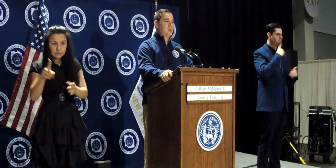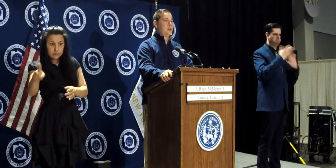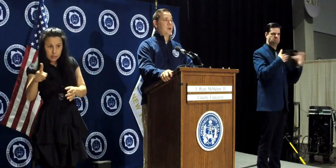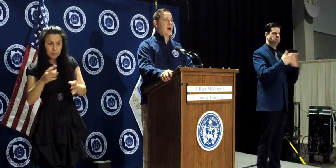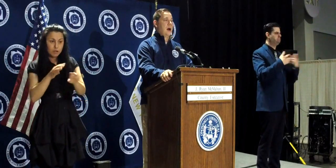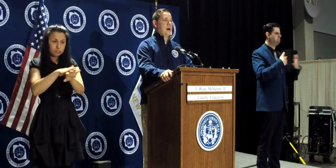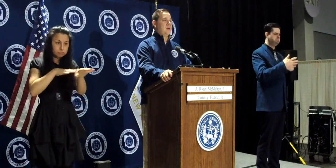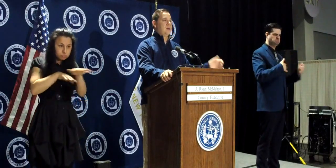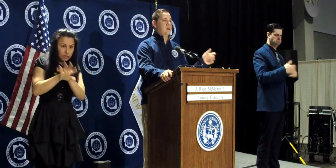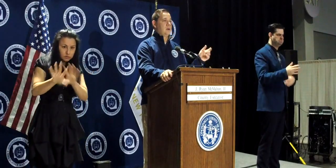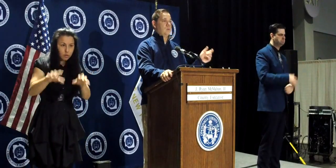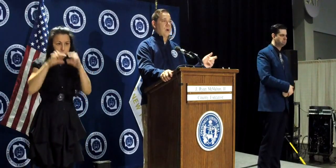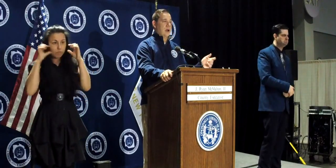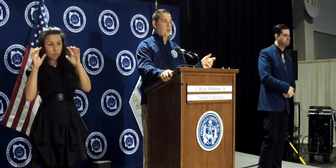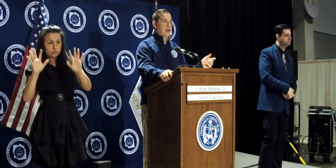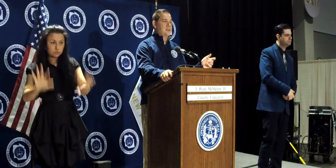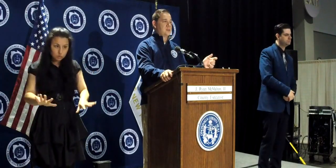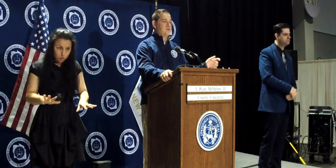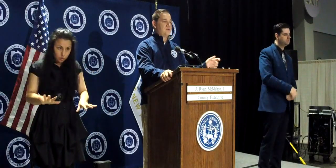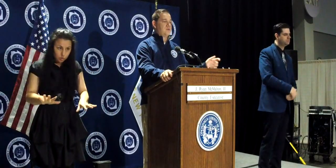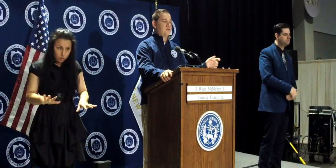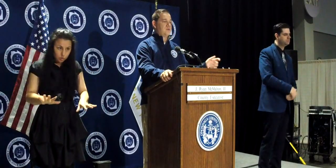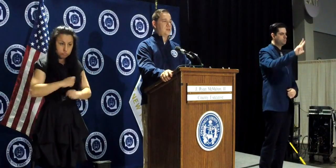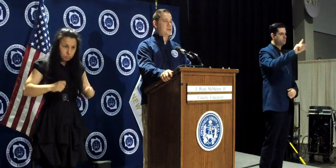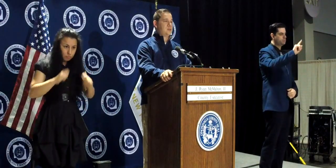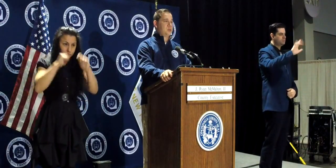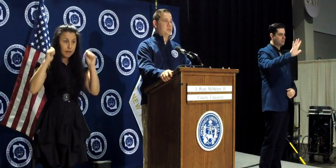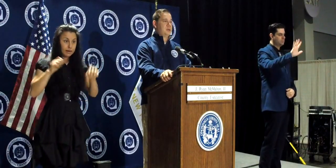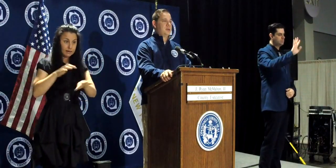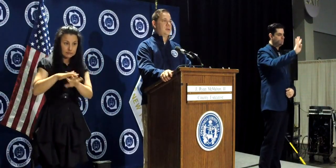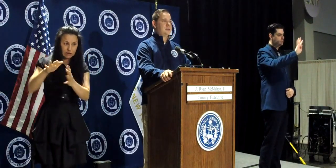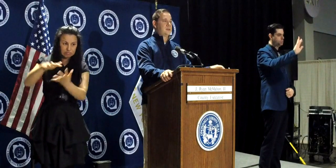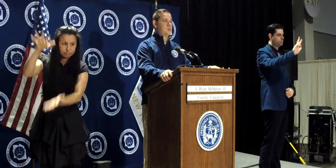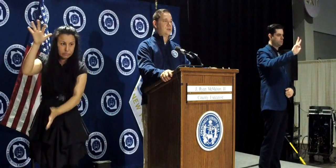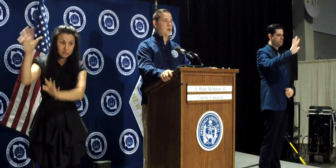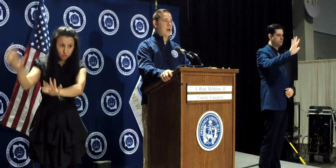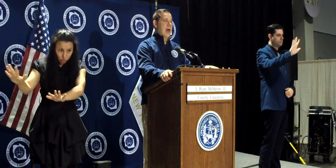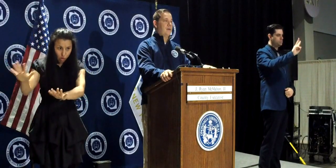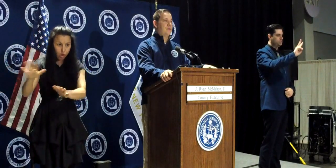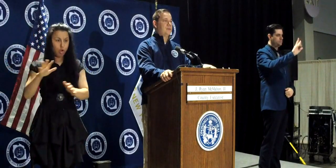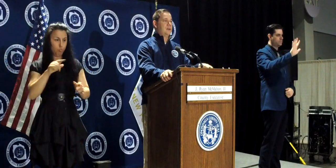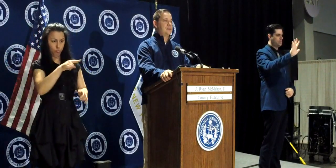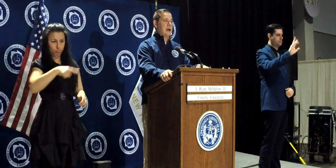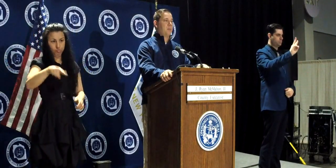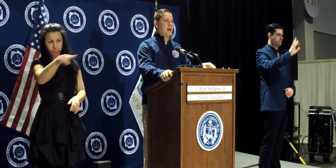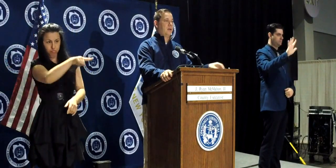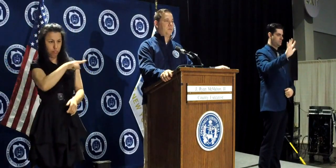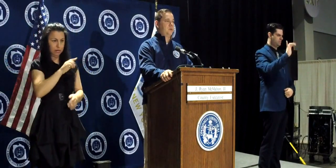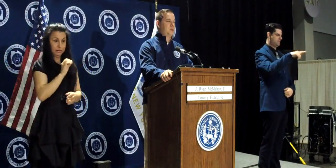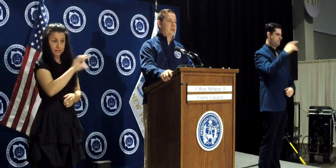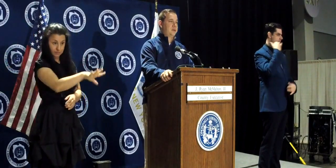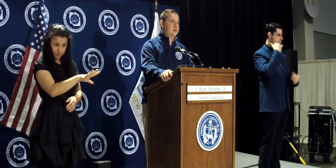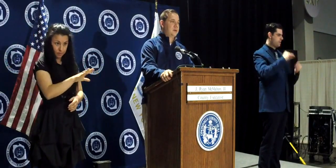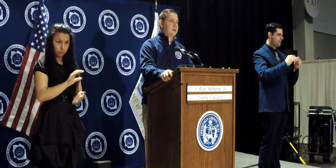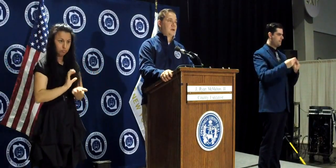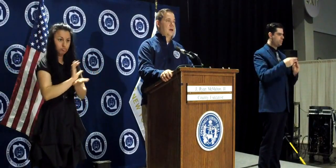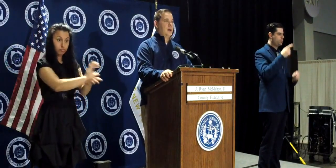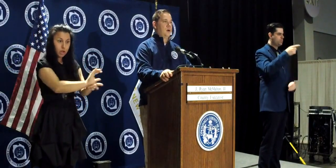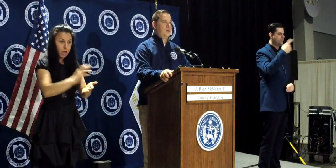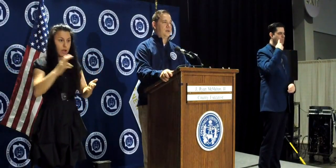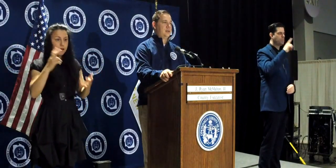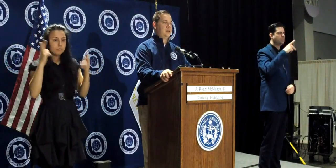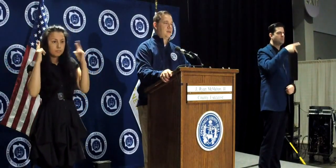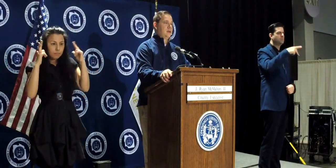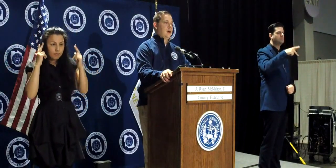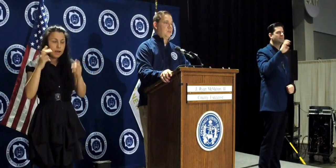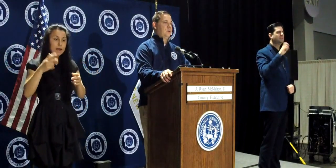315-435-2525. Why are we asking for donations of PPE? Is because we don't have a stockpile of PPE.